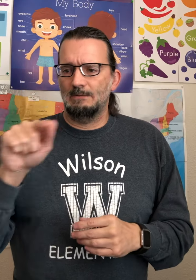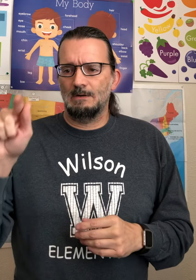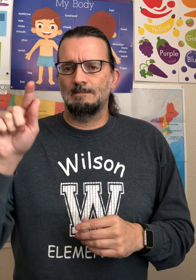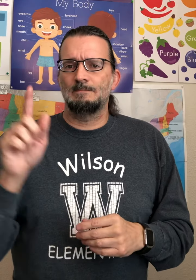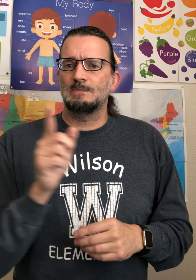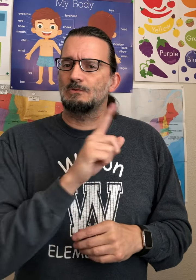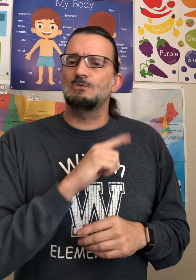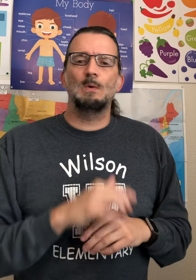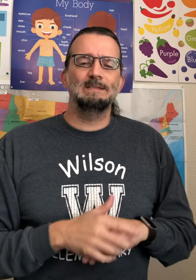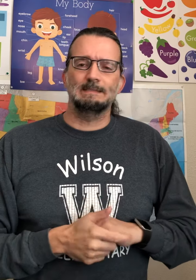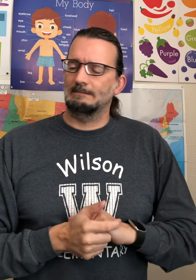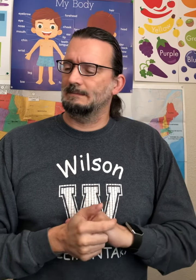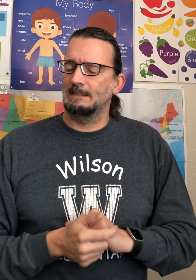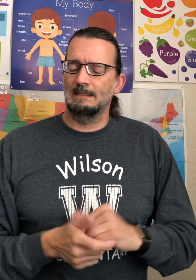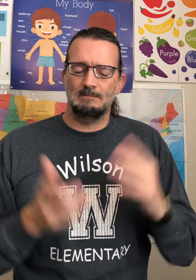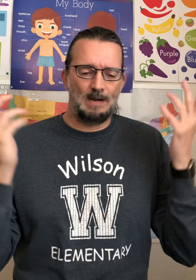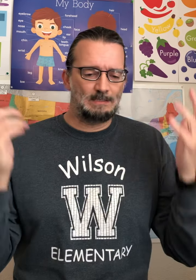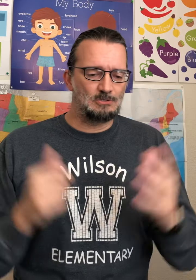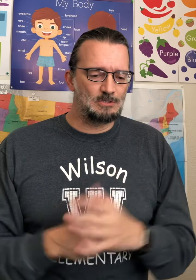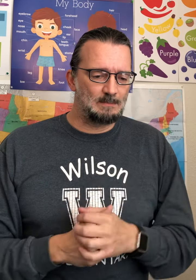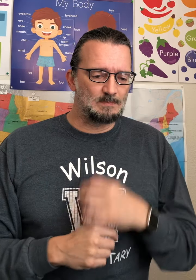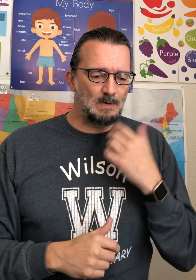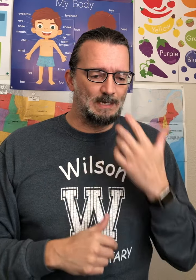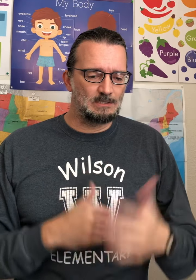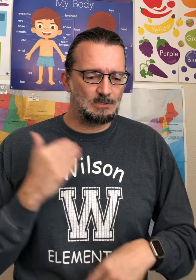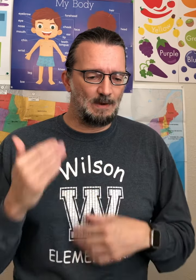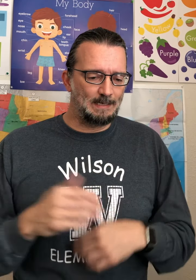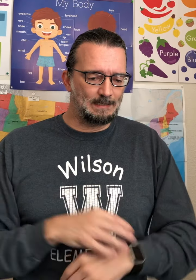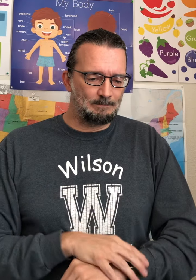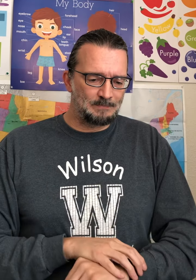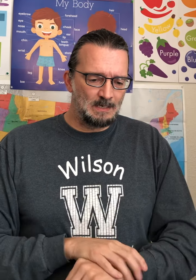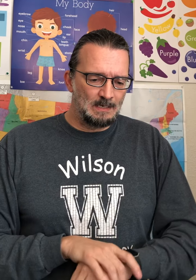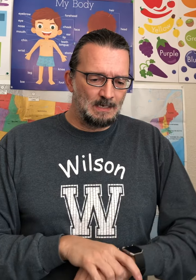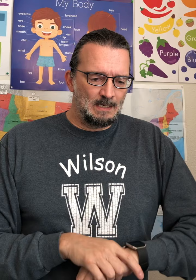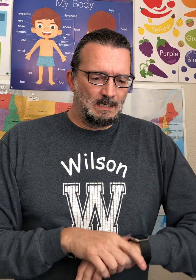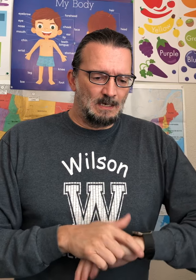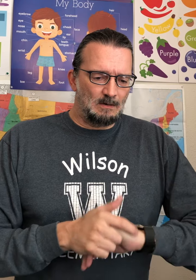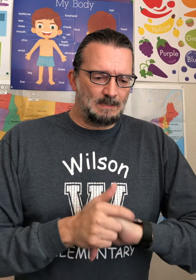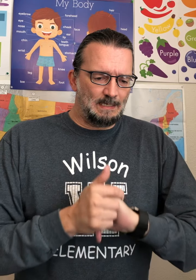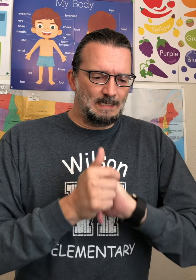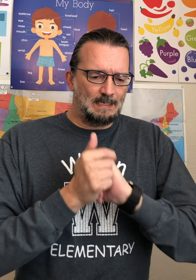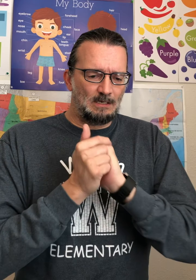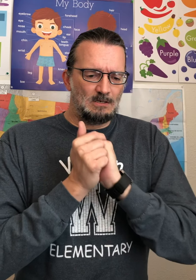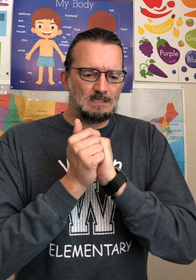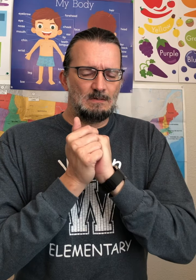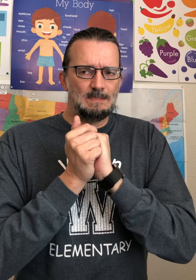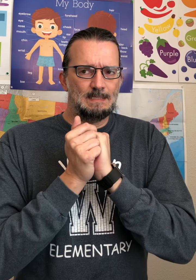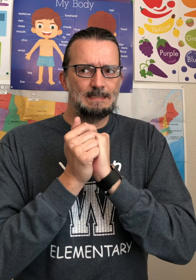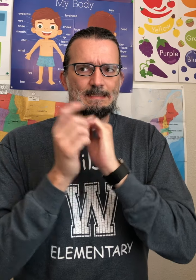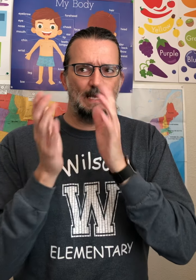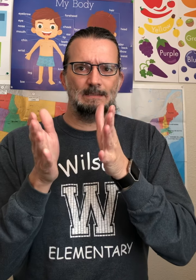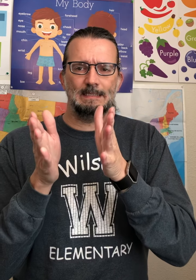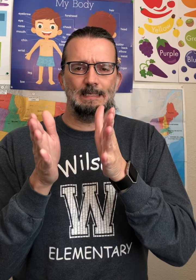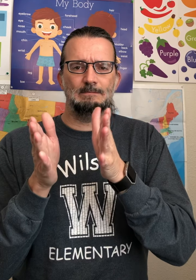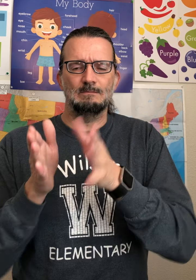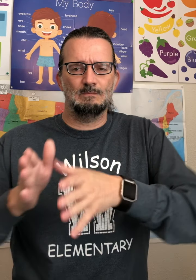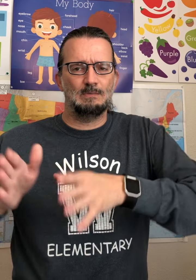0 through 20. Practice your numbers. Practice your writing them. Okay, and also count again. Practice